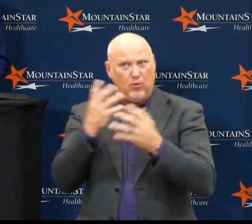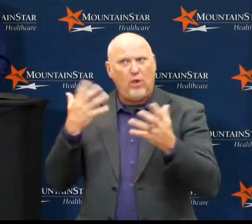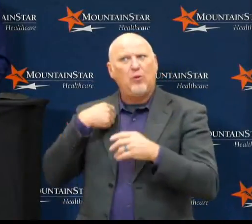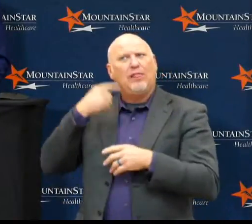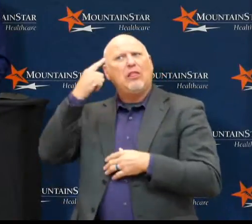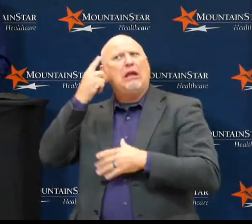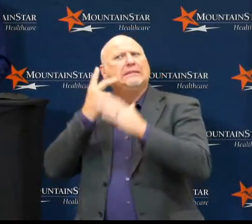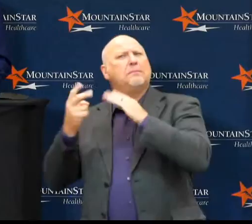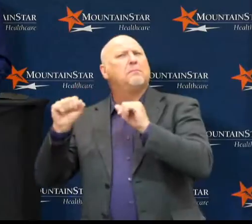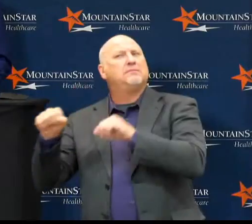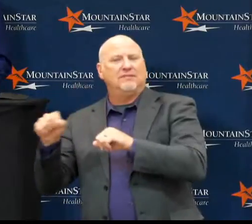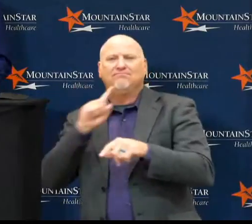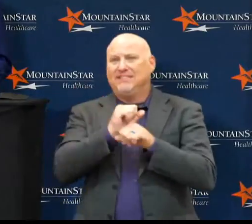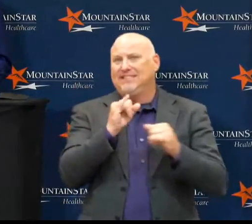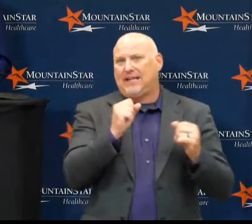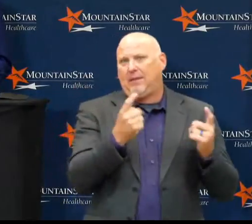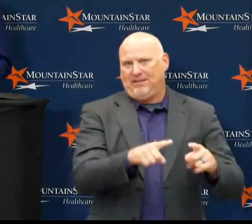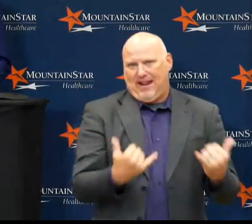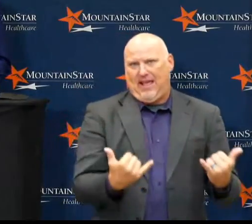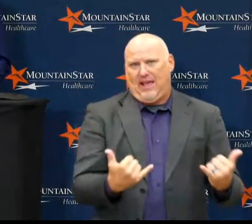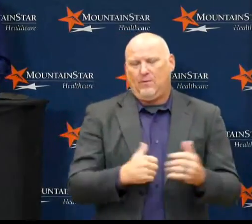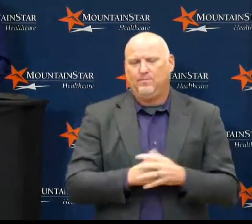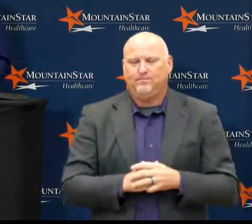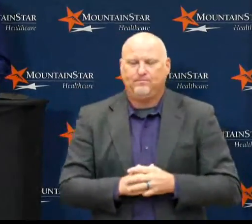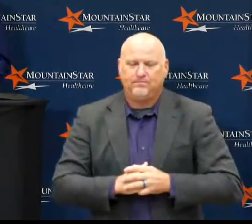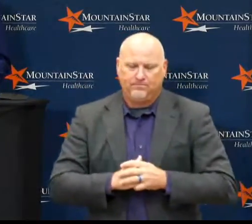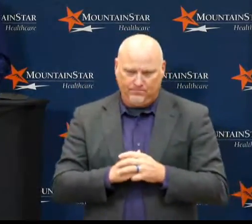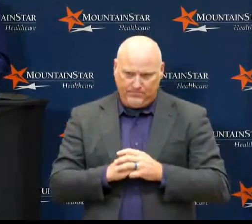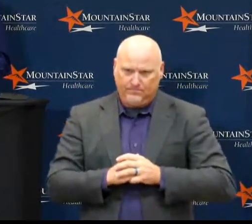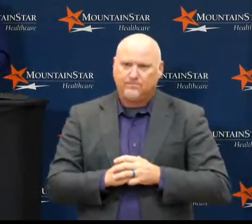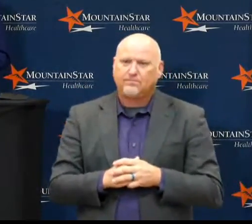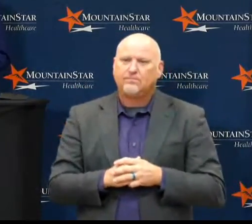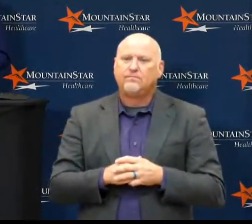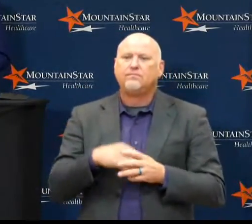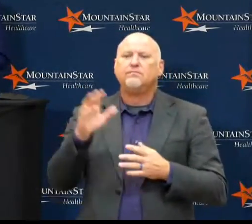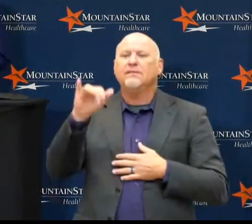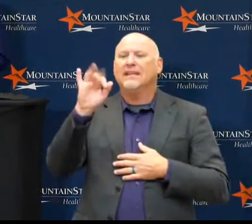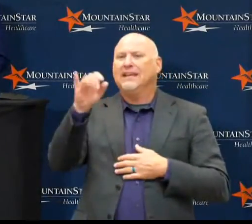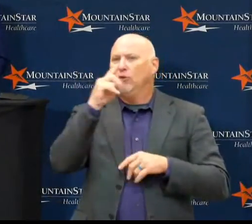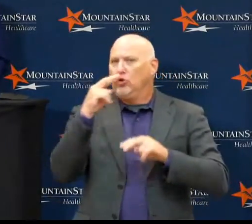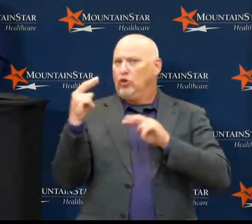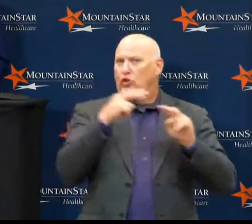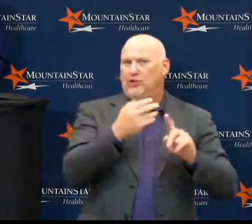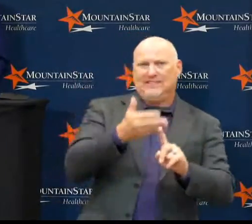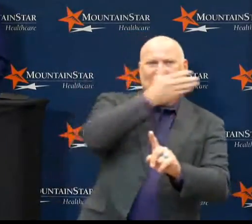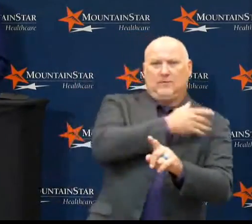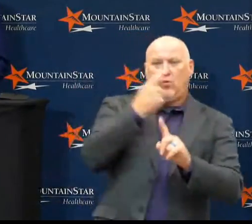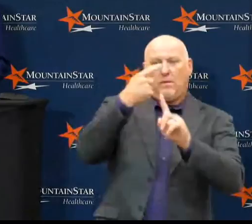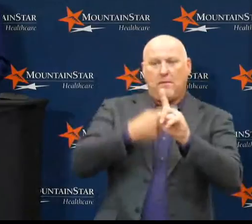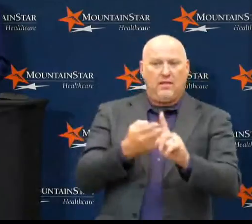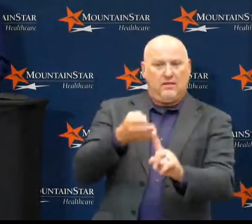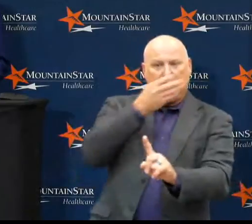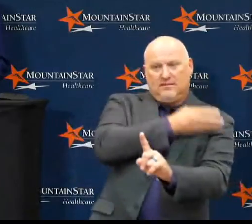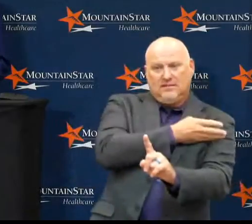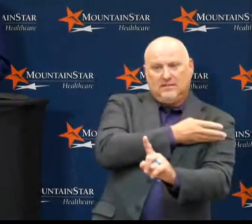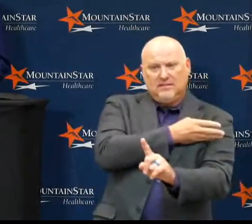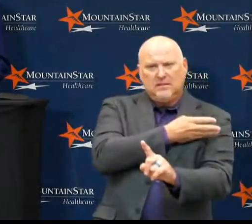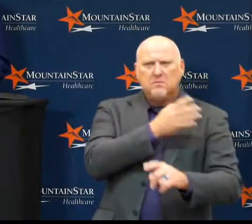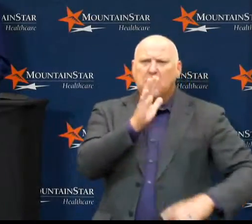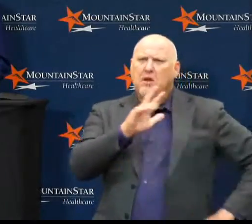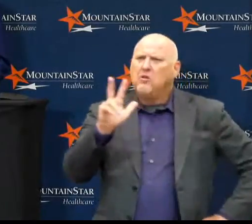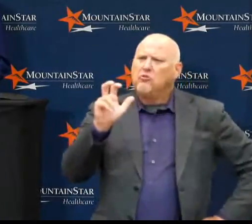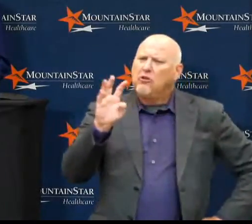cases and case counts, but in hospitalizations. Now, what we know is that the Delta variant is highly contagious and it's